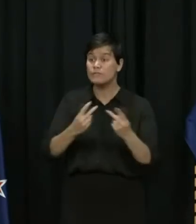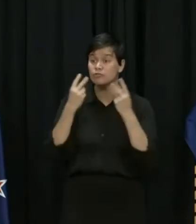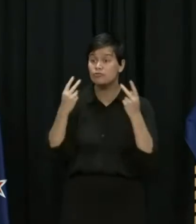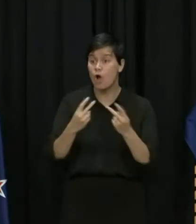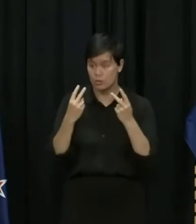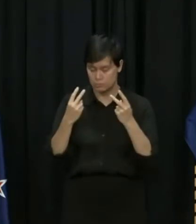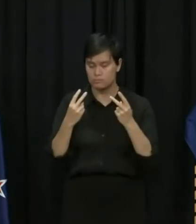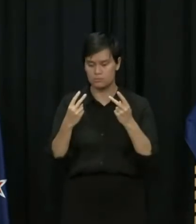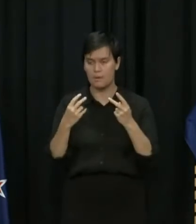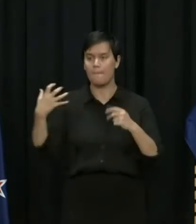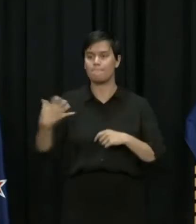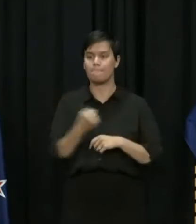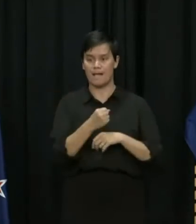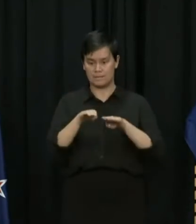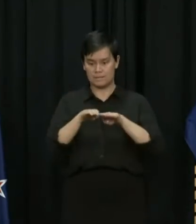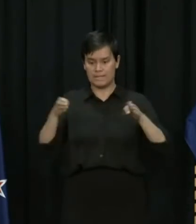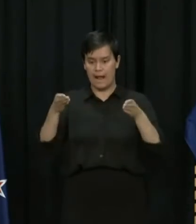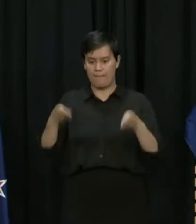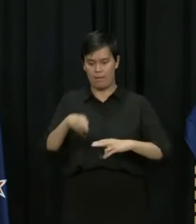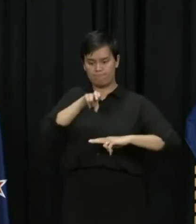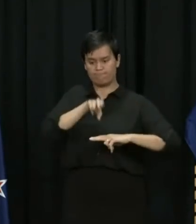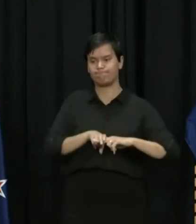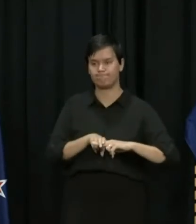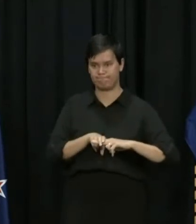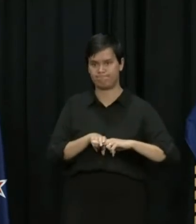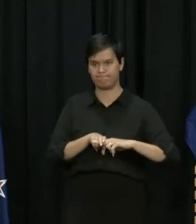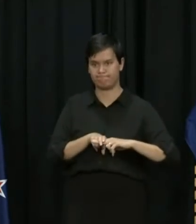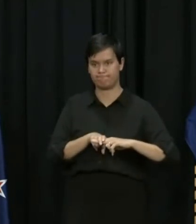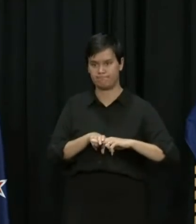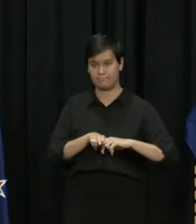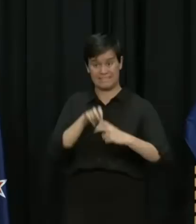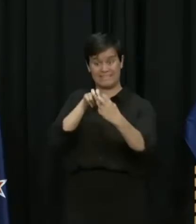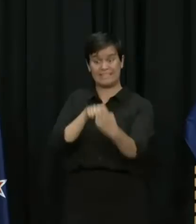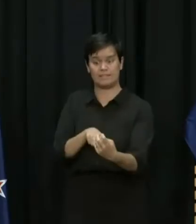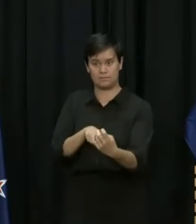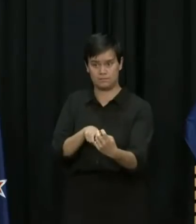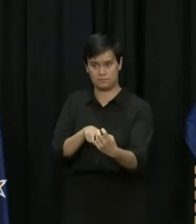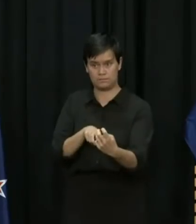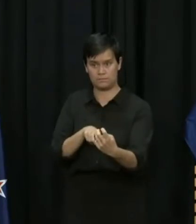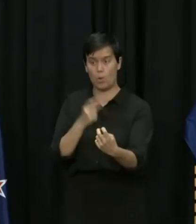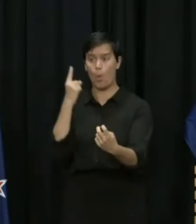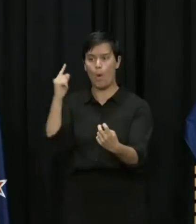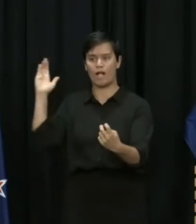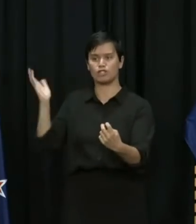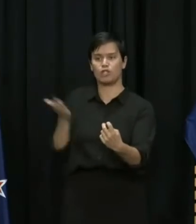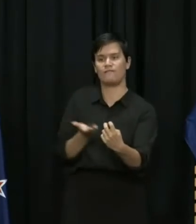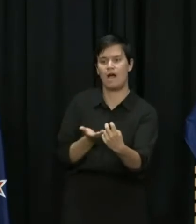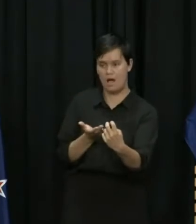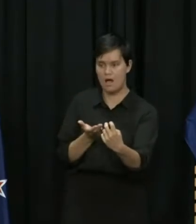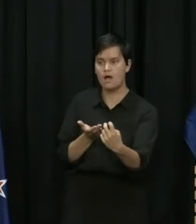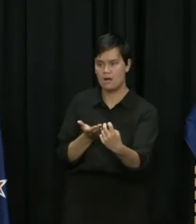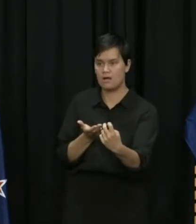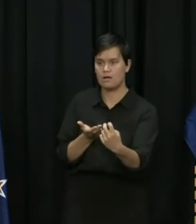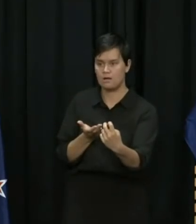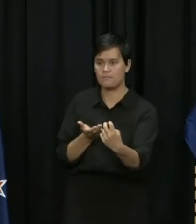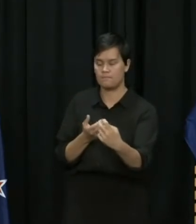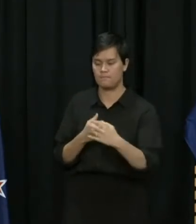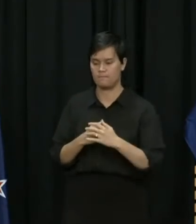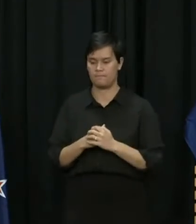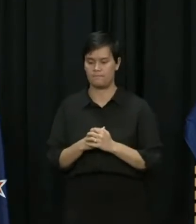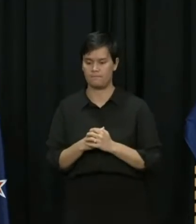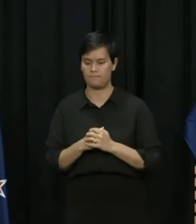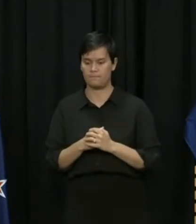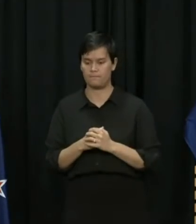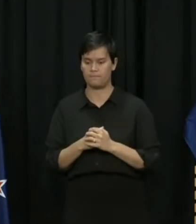100 people at a time. Finally, we have stamped out the virus before and we will do it